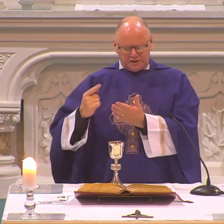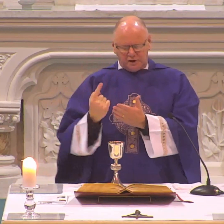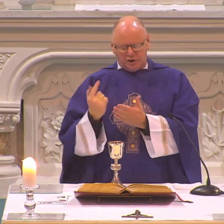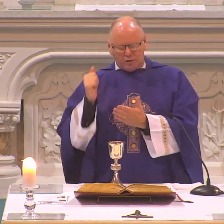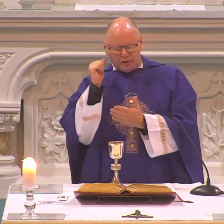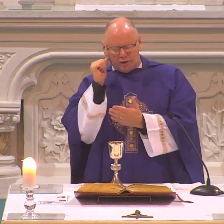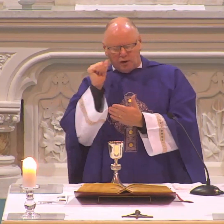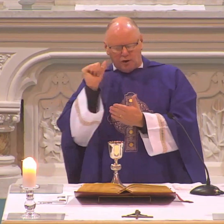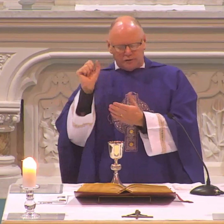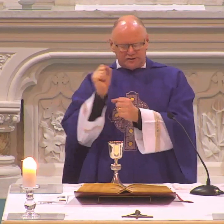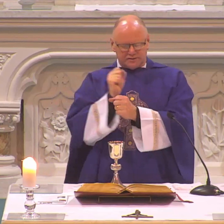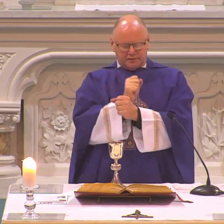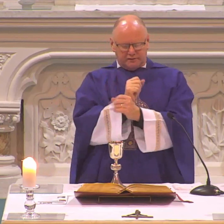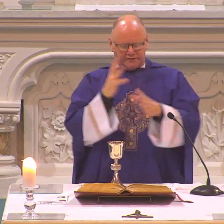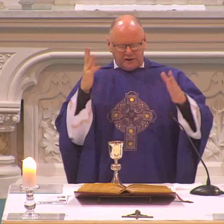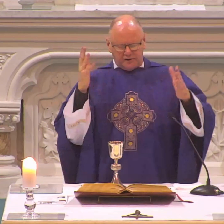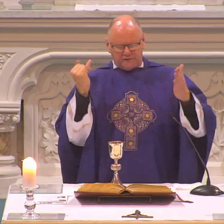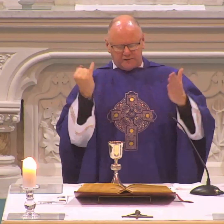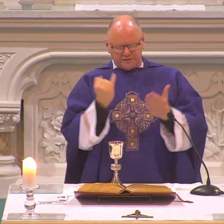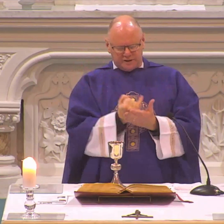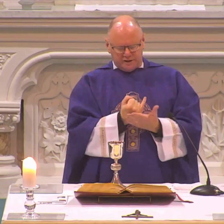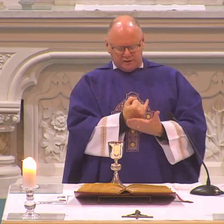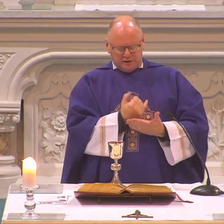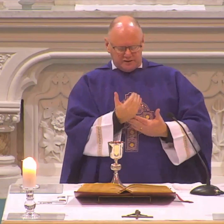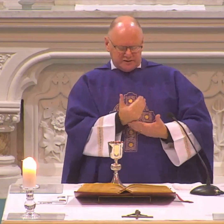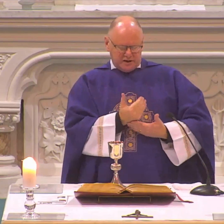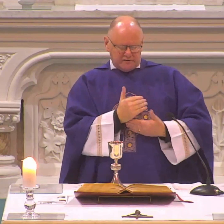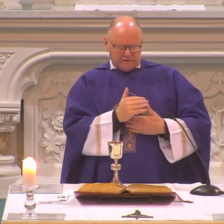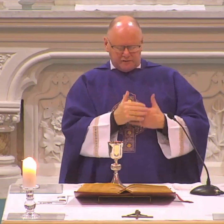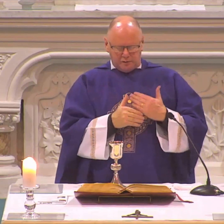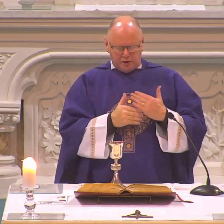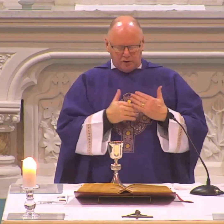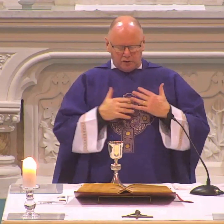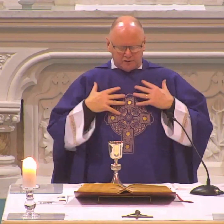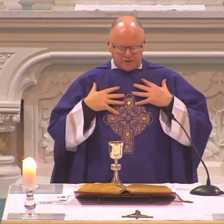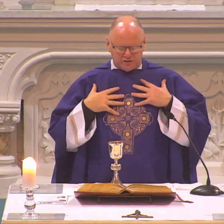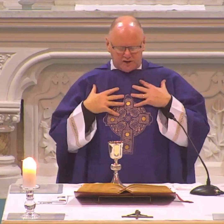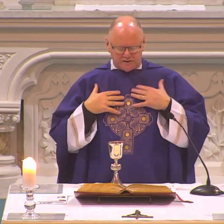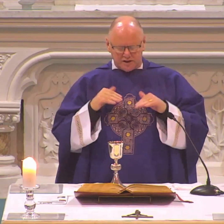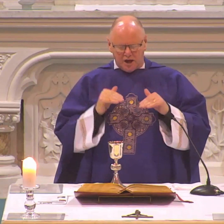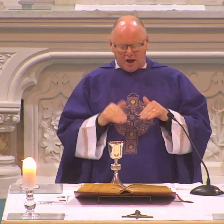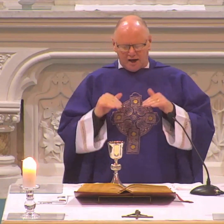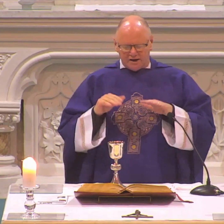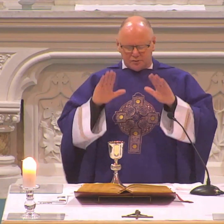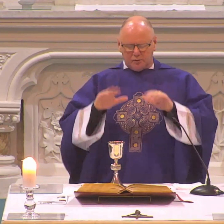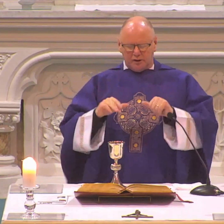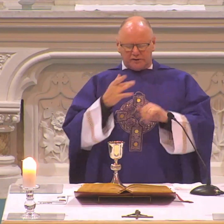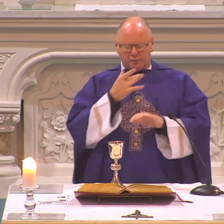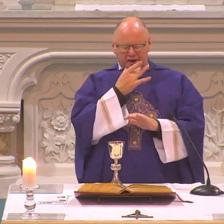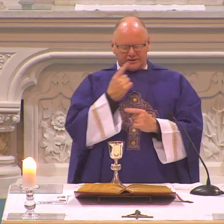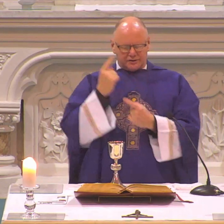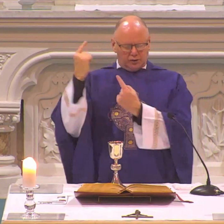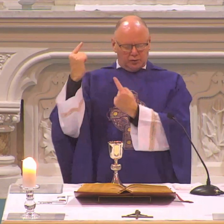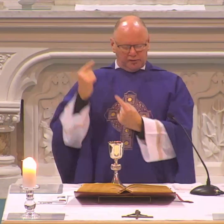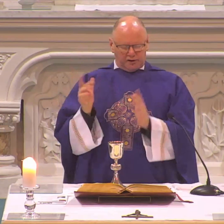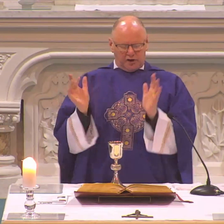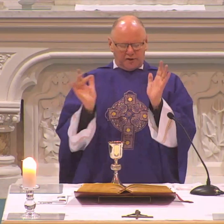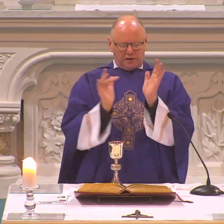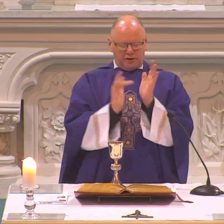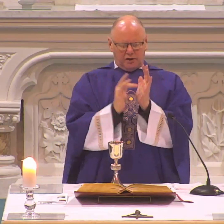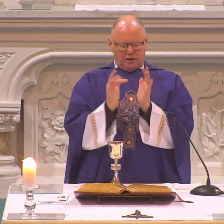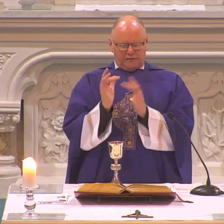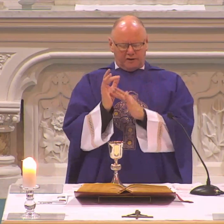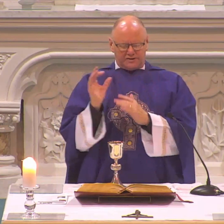mercy we may always be free from sin and safe from all distress, as we wait the blessed hope in the